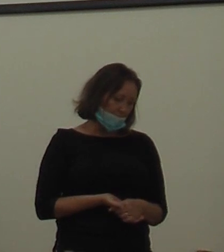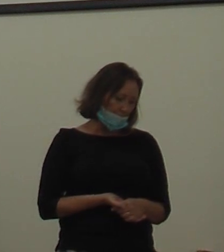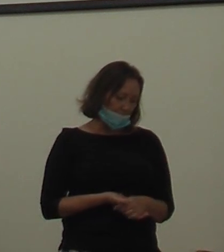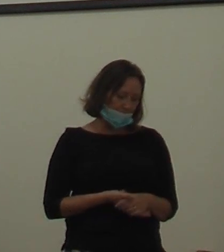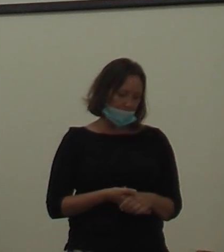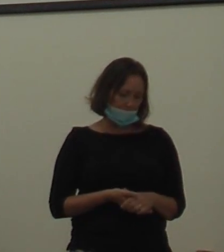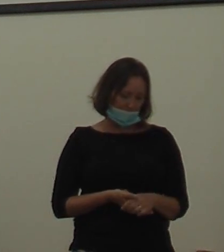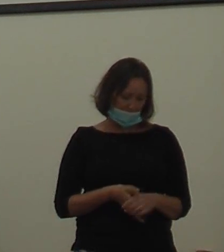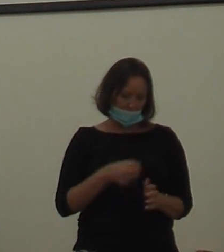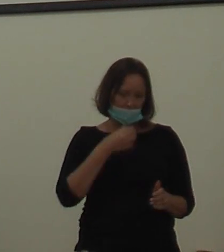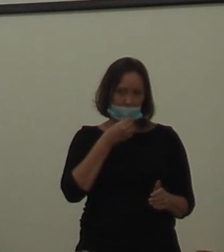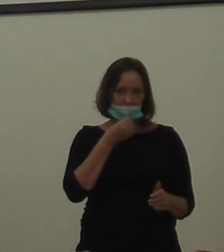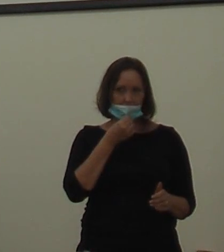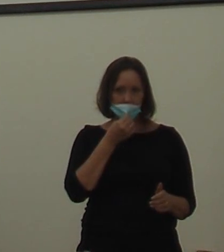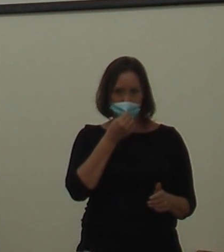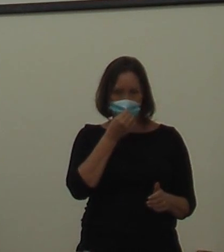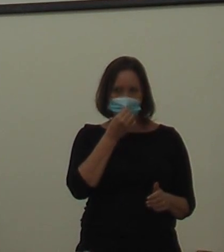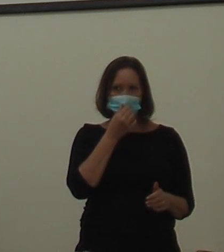Let's pray for the cup.